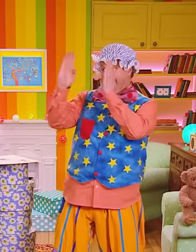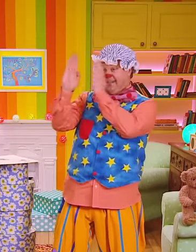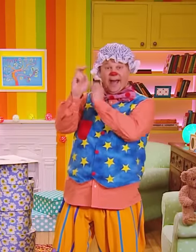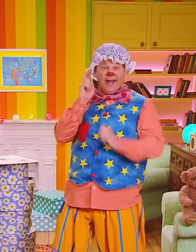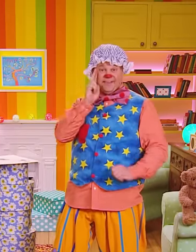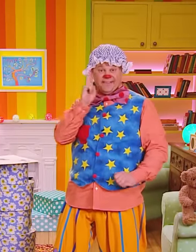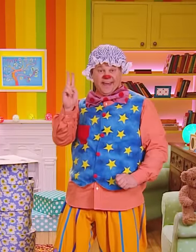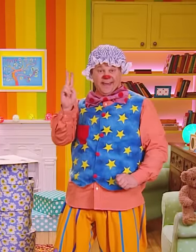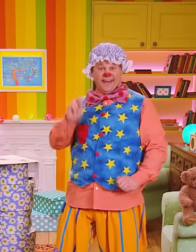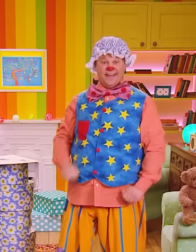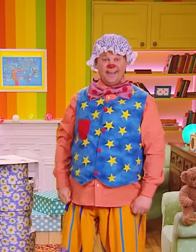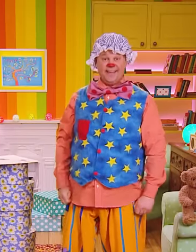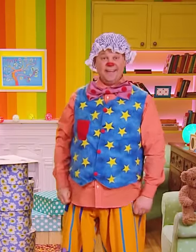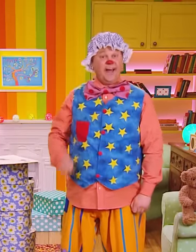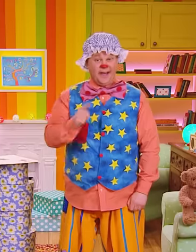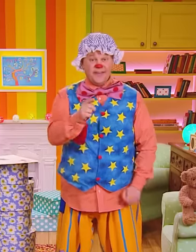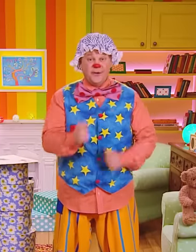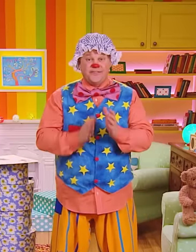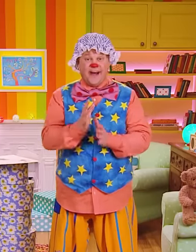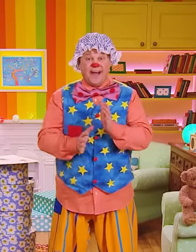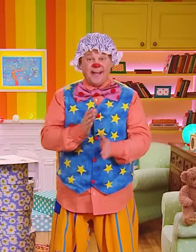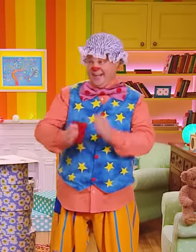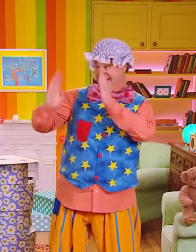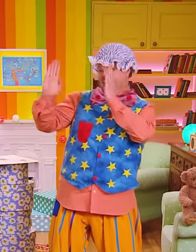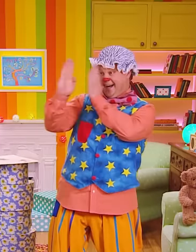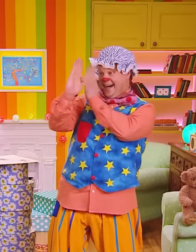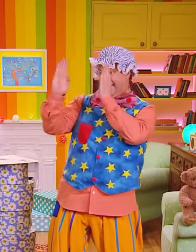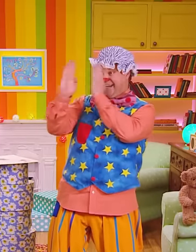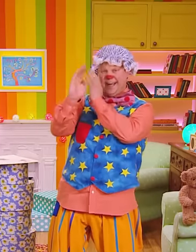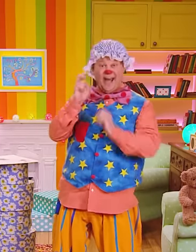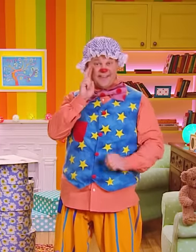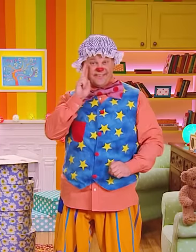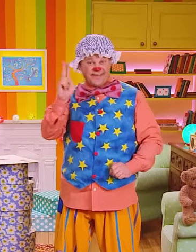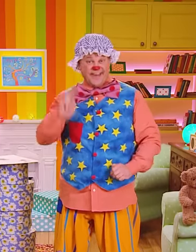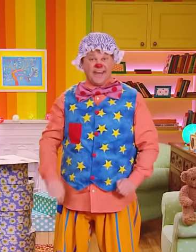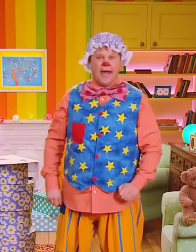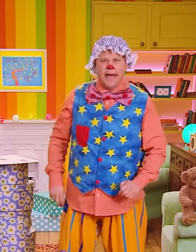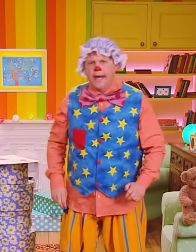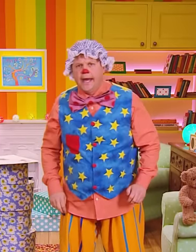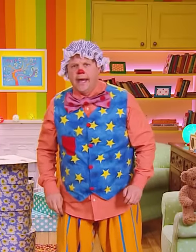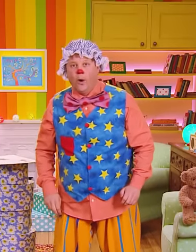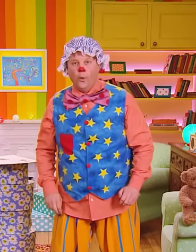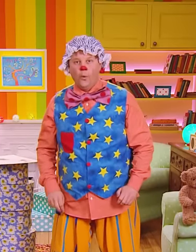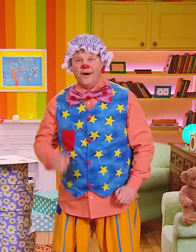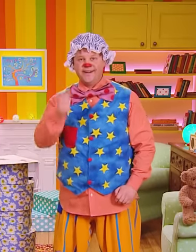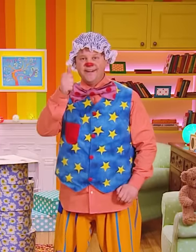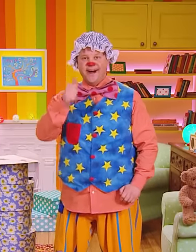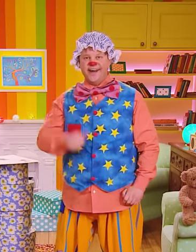Hide and seek. You sign hide and seek. Oh, good hiding